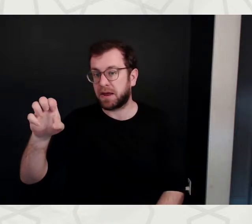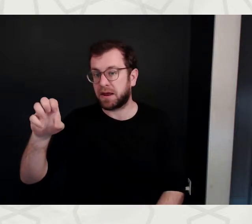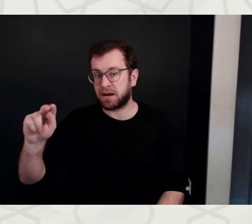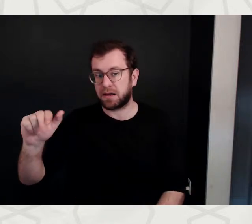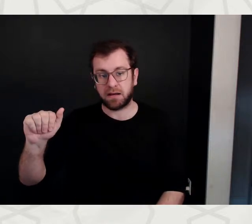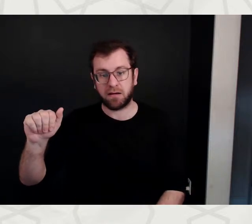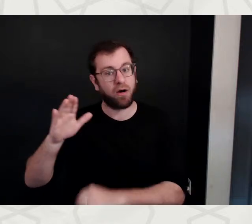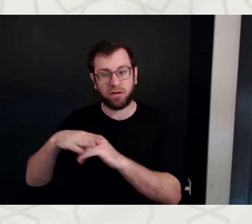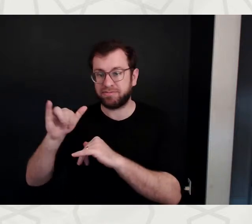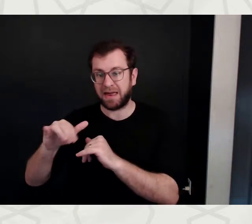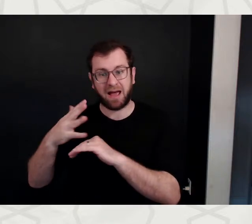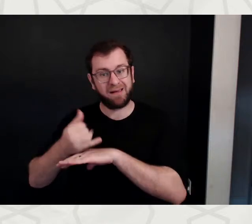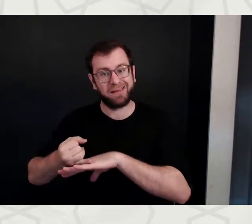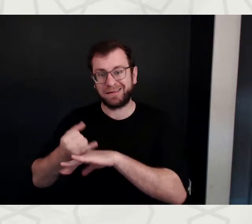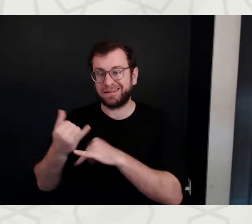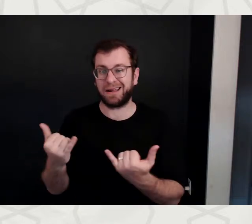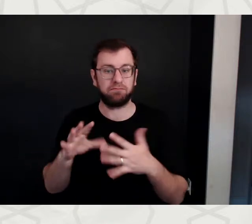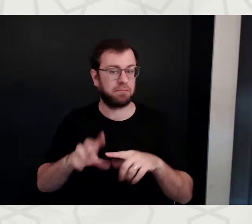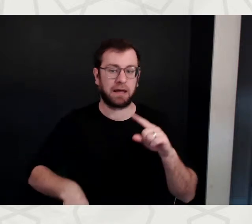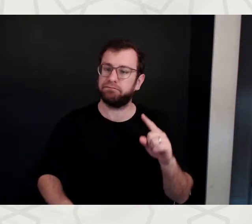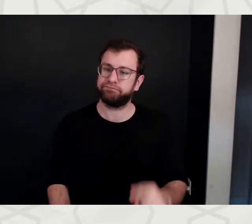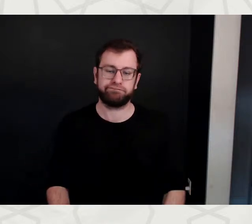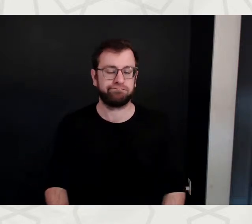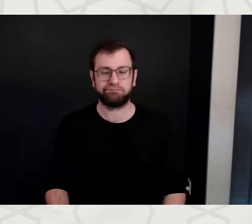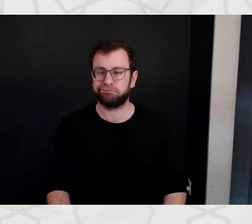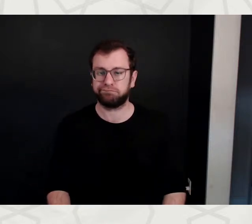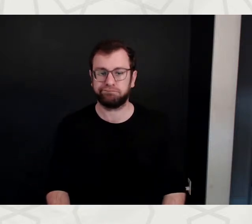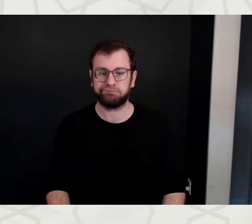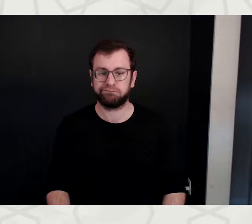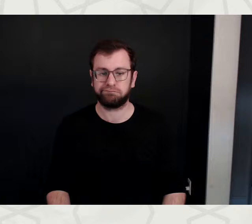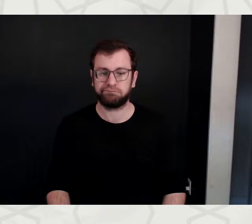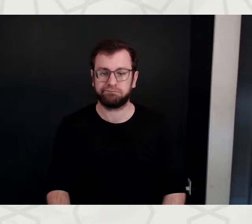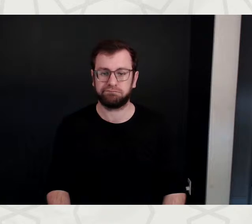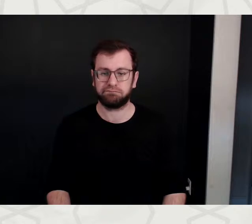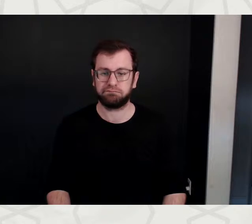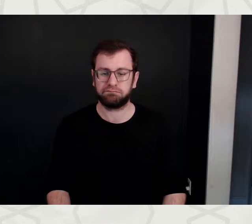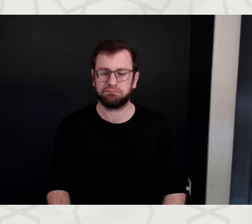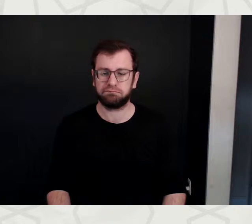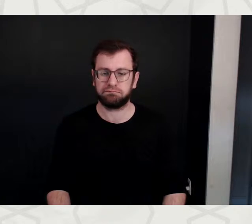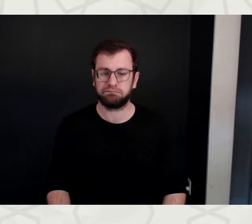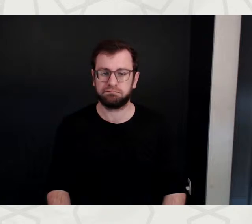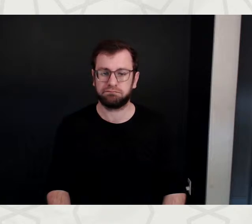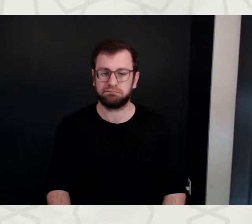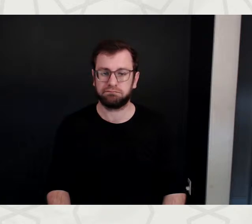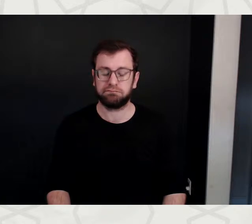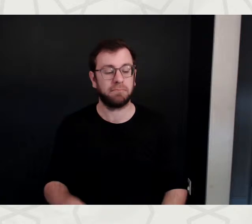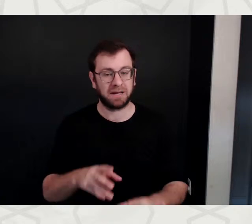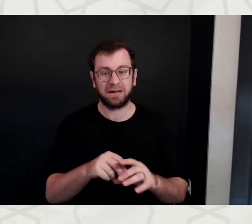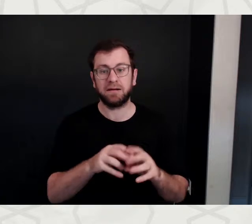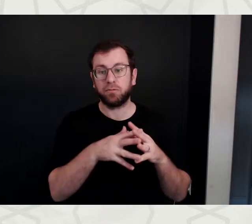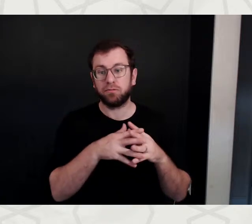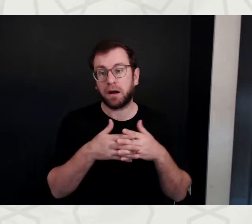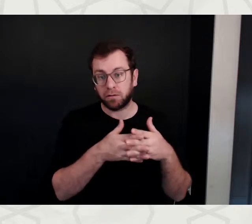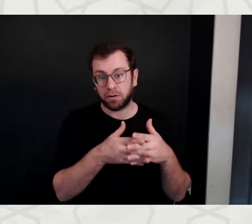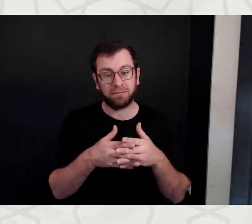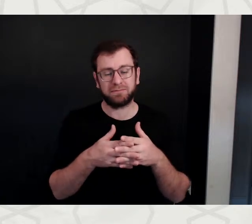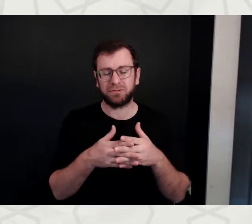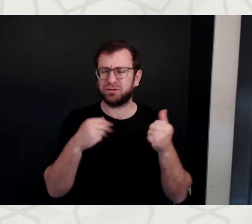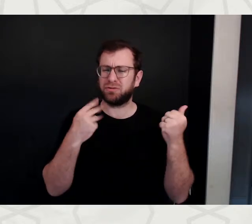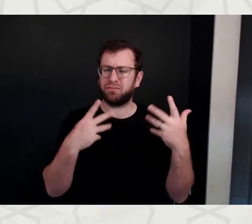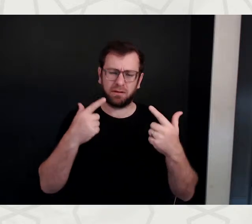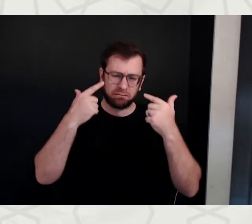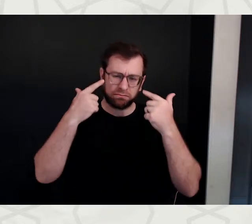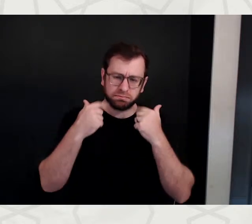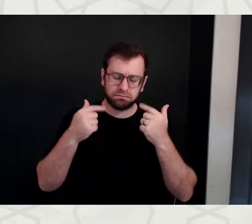the island today. The Trail of Tears in the USA from 1830 to